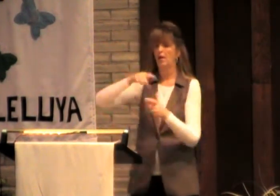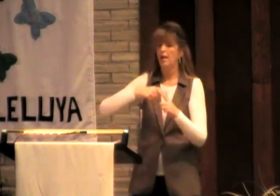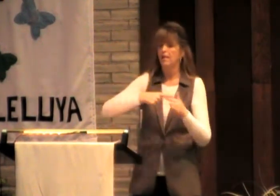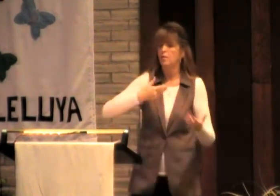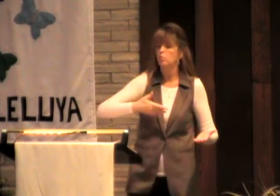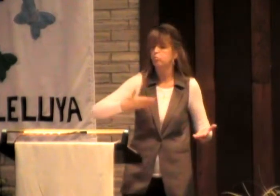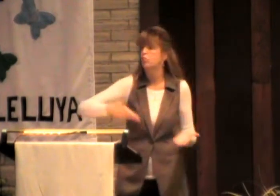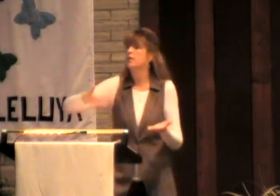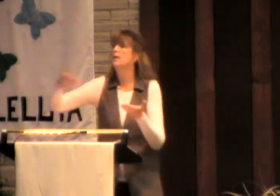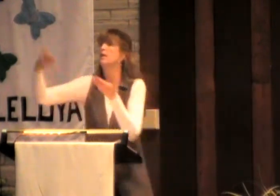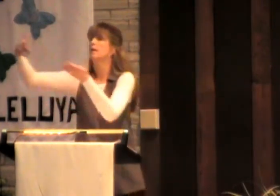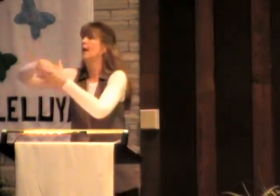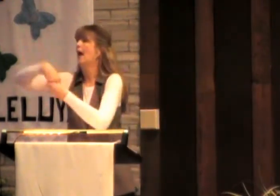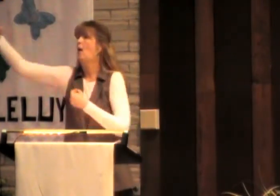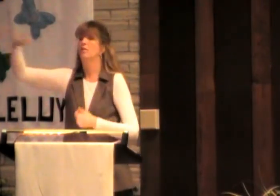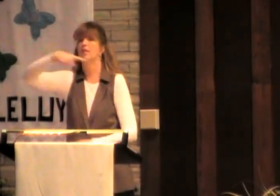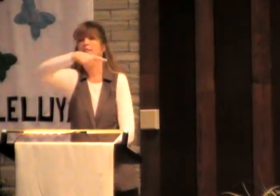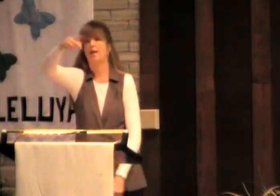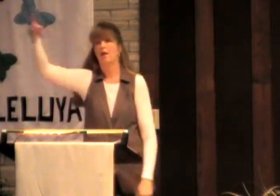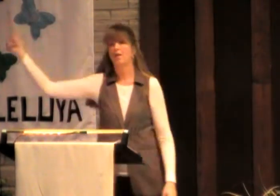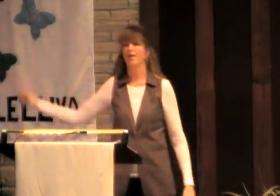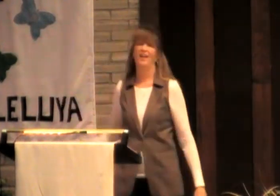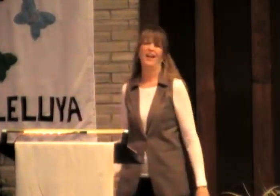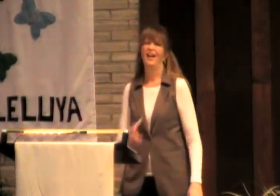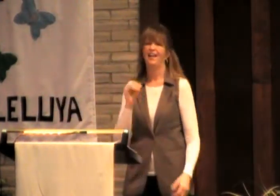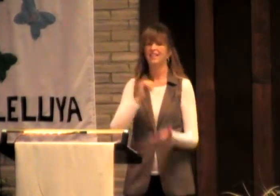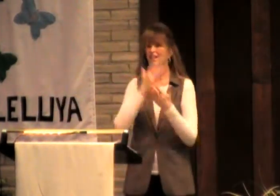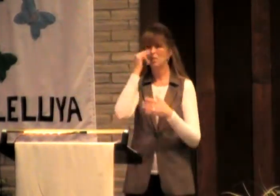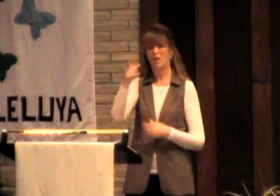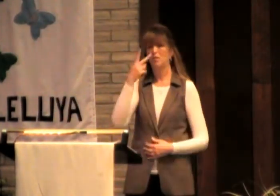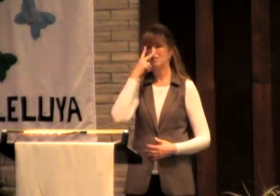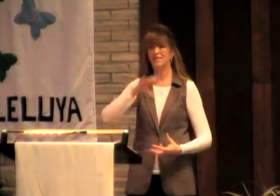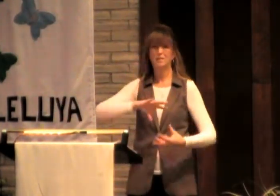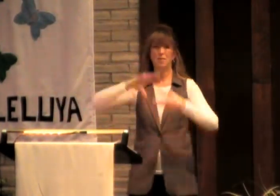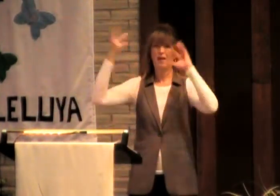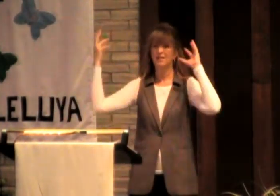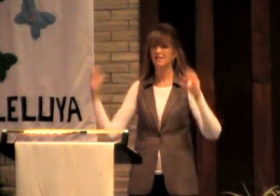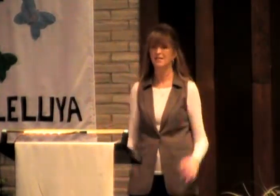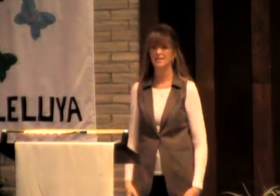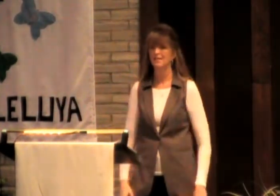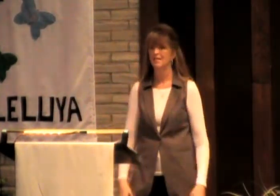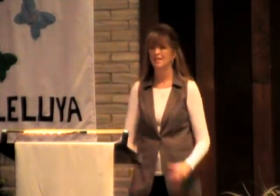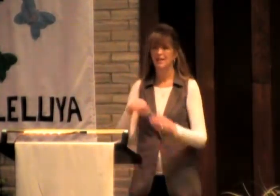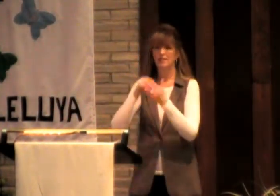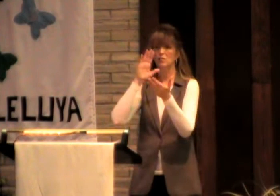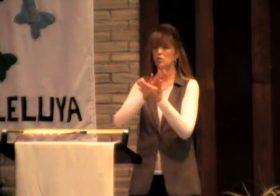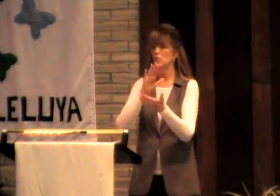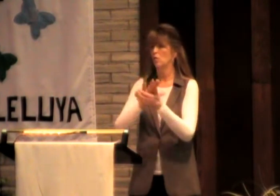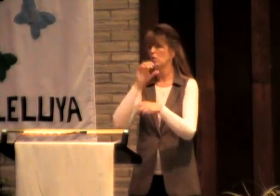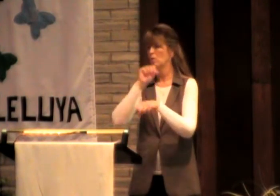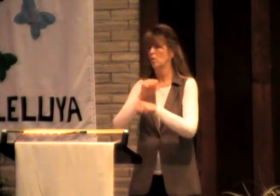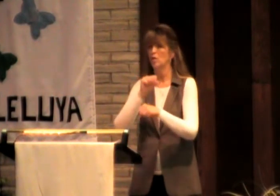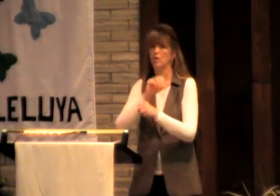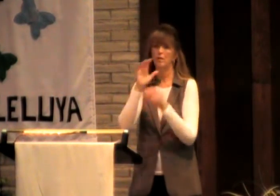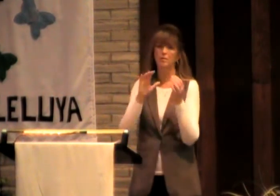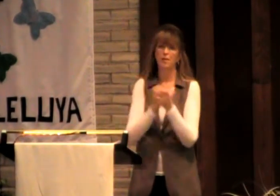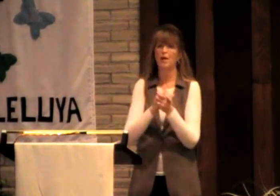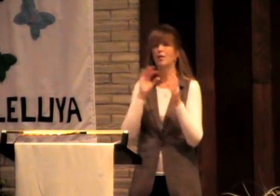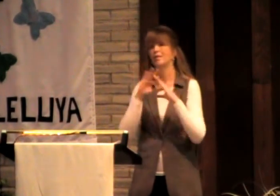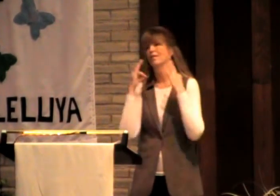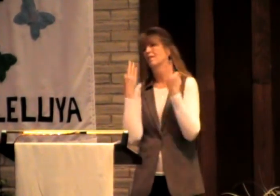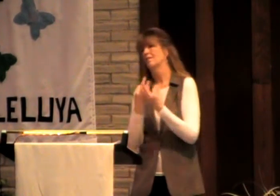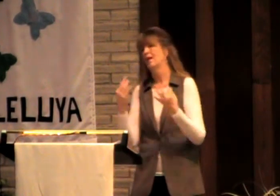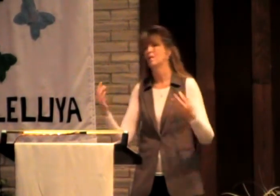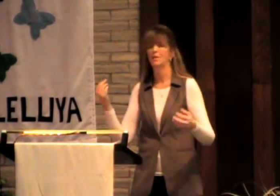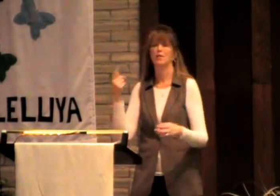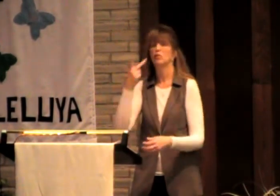work against each other, and then they bring that out into the world. And that's why you see mess, turmoil in churches,